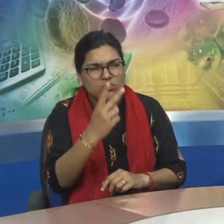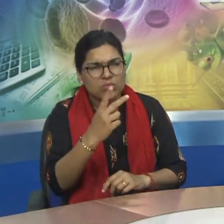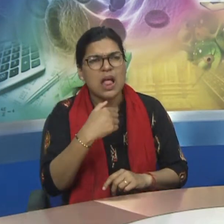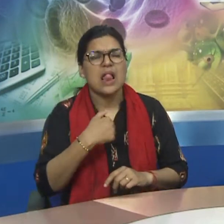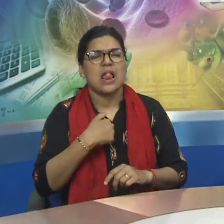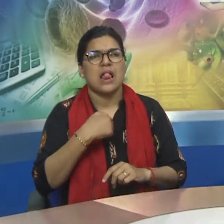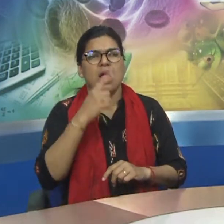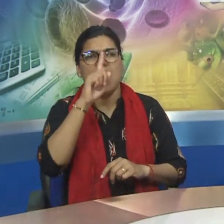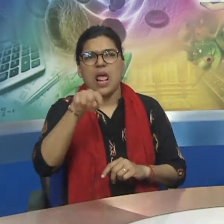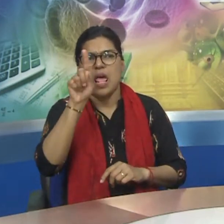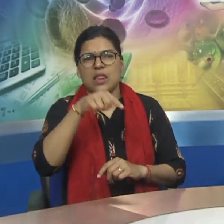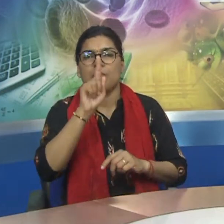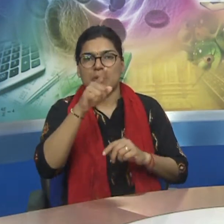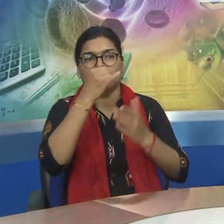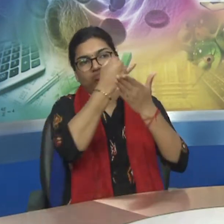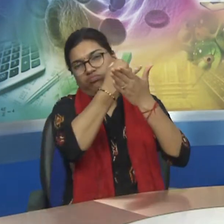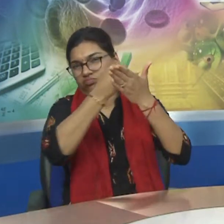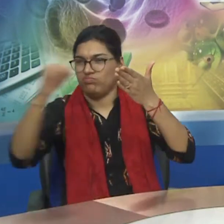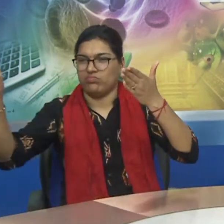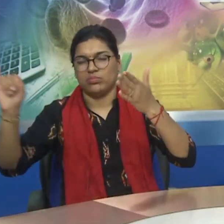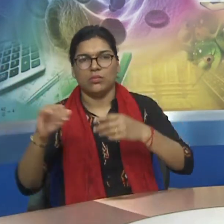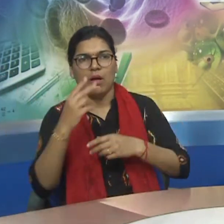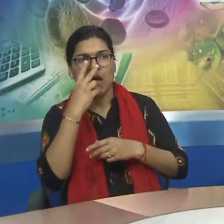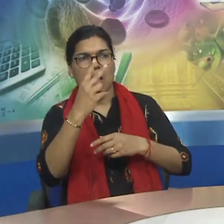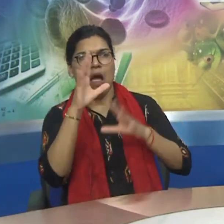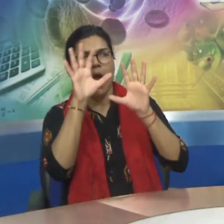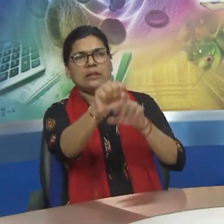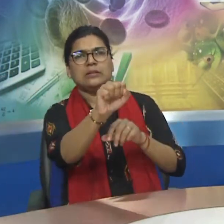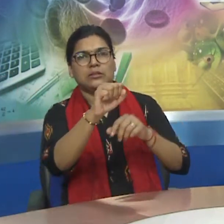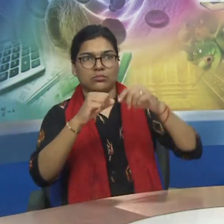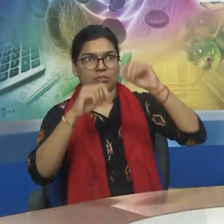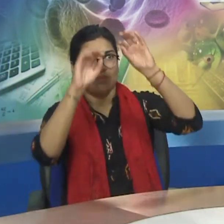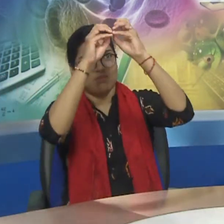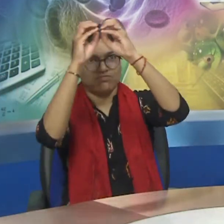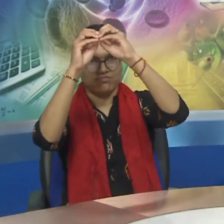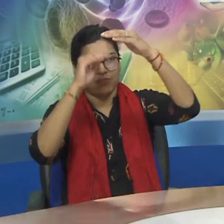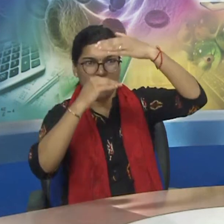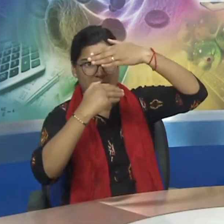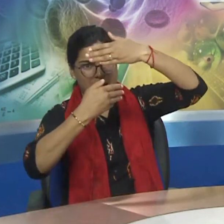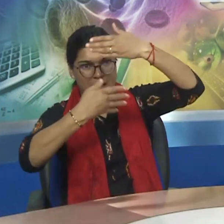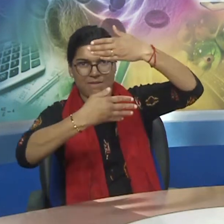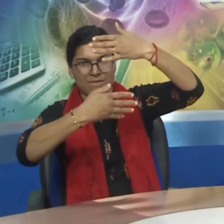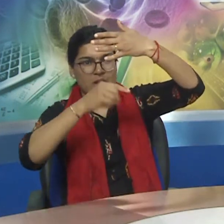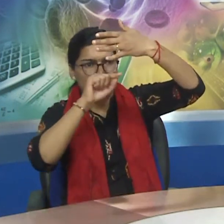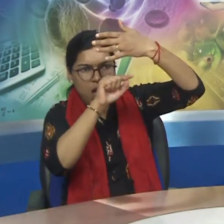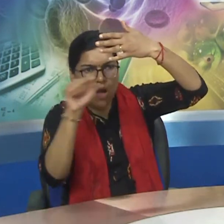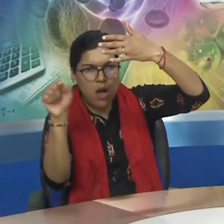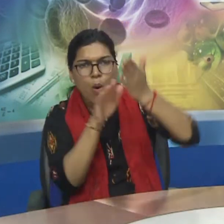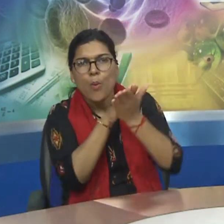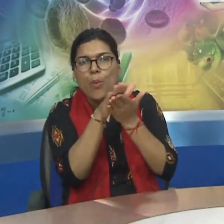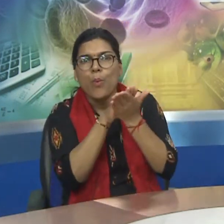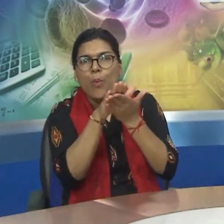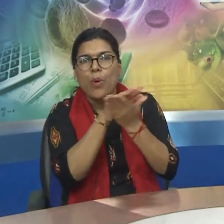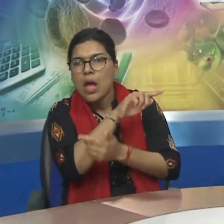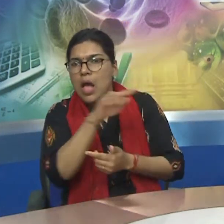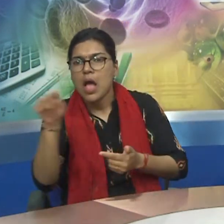command of deleting cell. If you have made any mistake, you want to delete any cell, for that we use delete cell